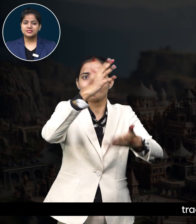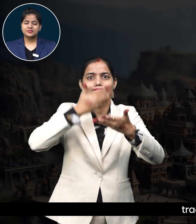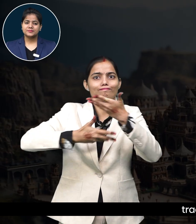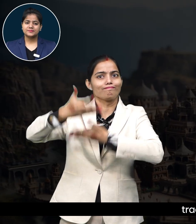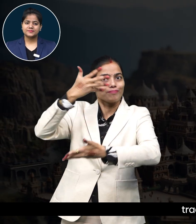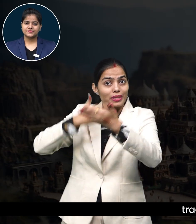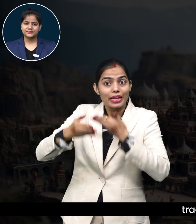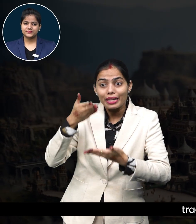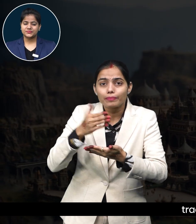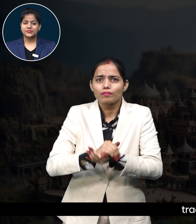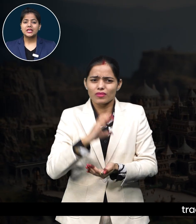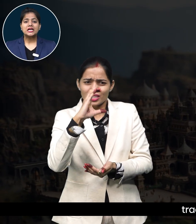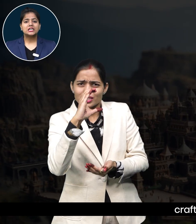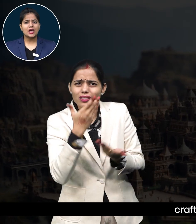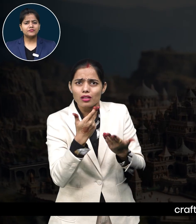traders,